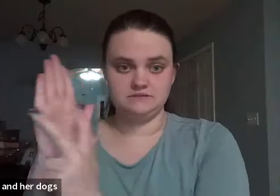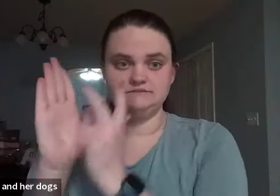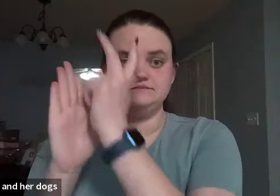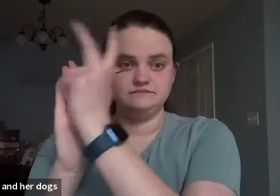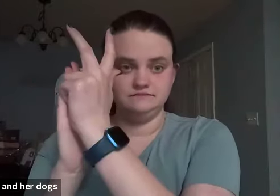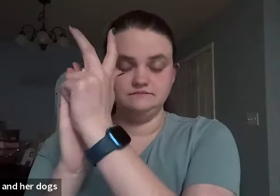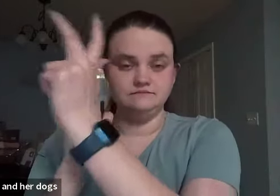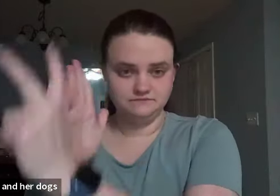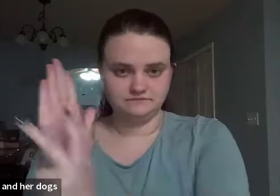hours. Mm-hmm.